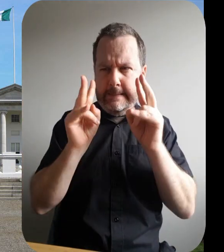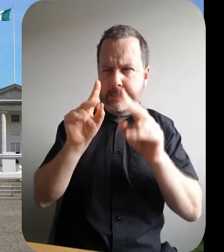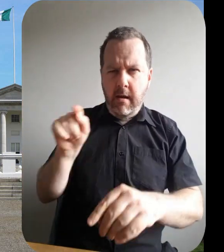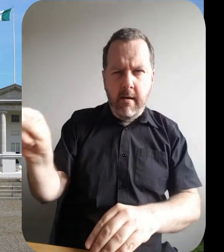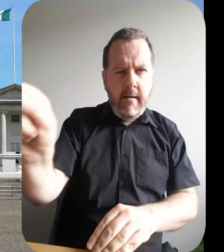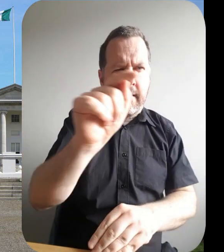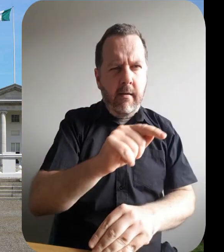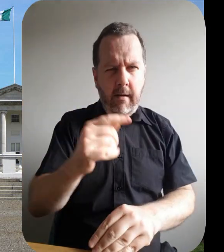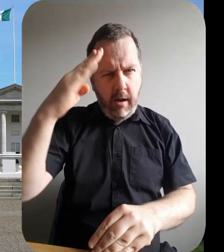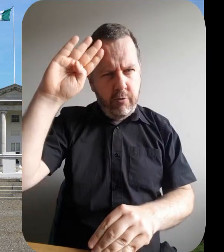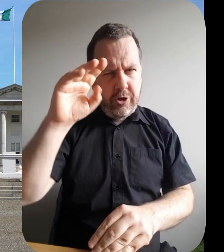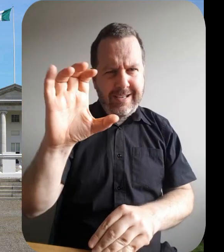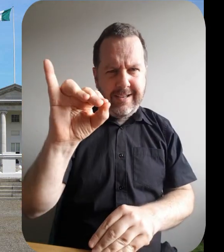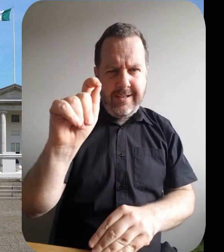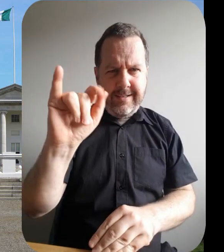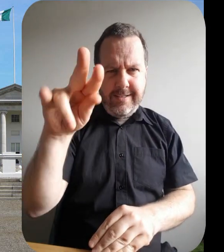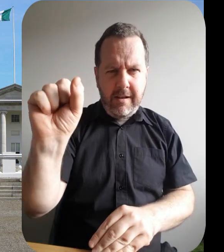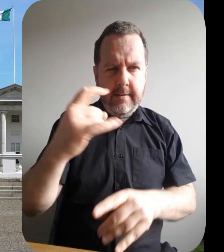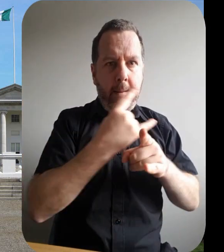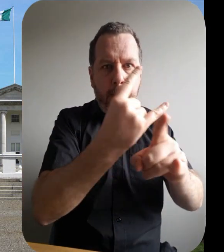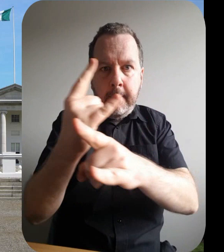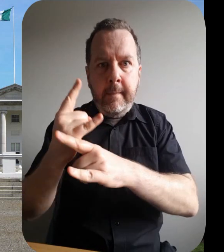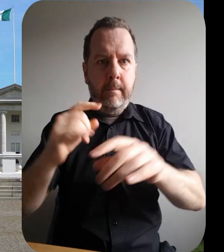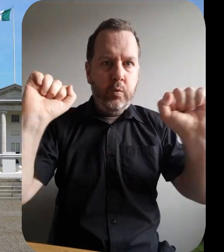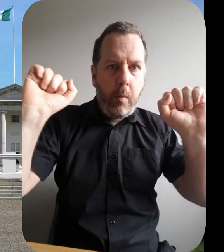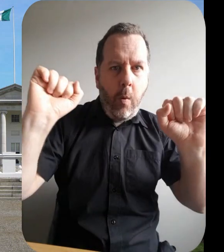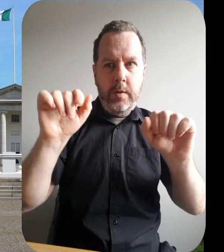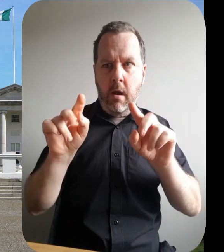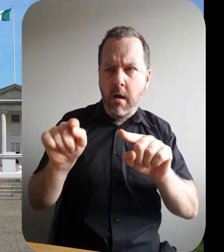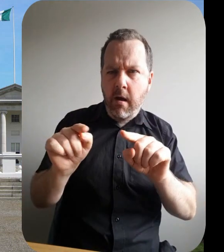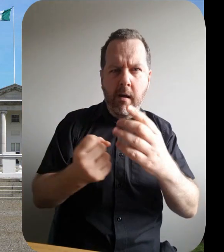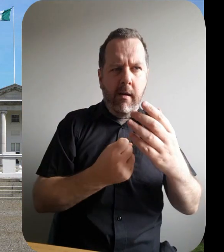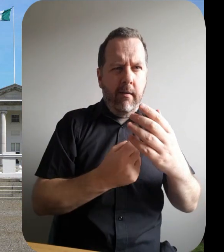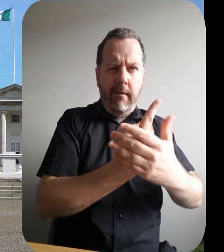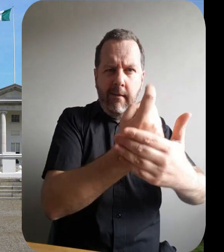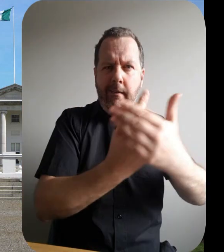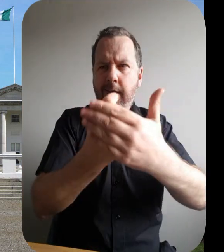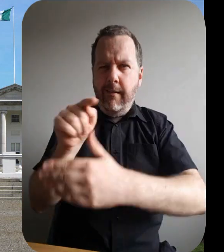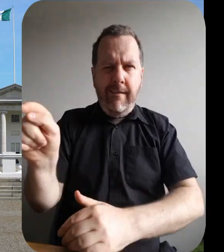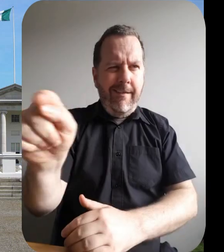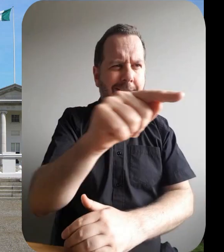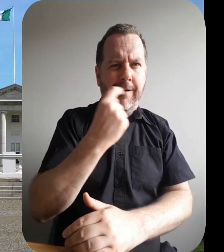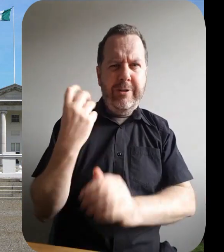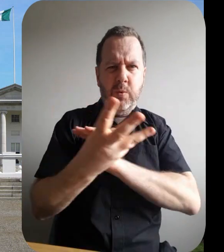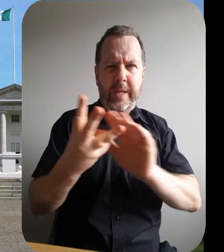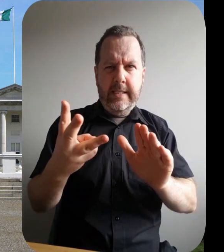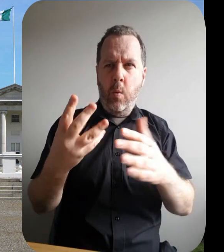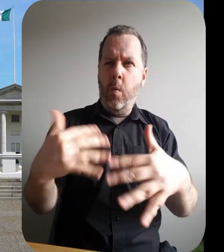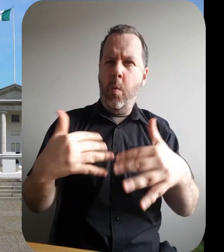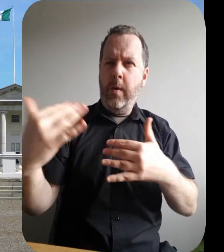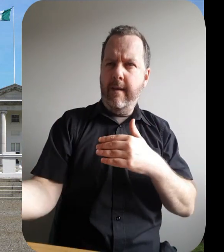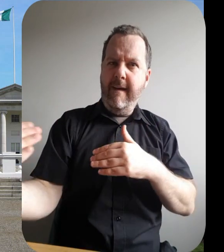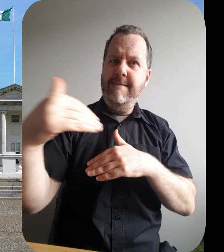spirit of generous citizenship that has thrived, flourished, been given expression in